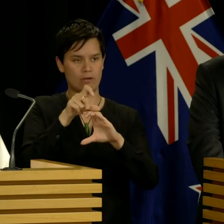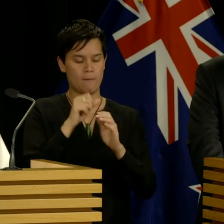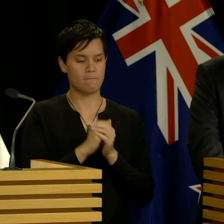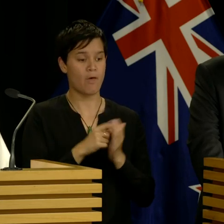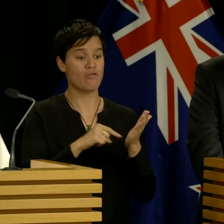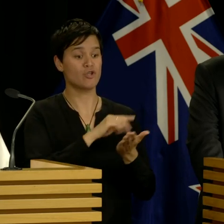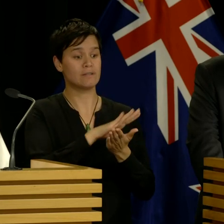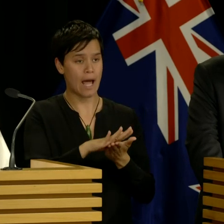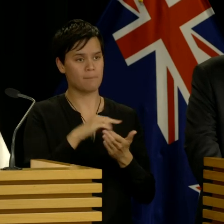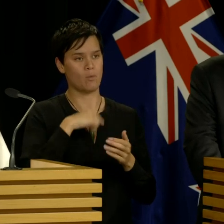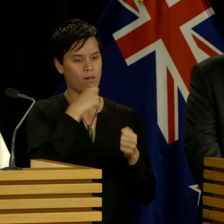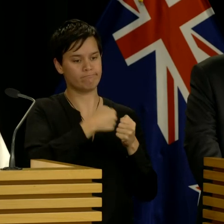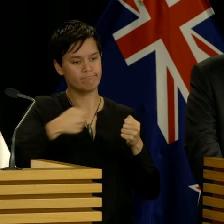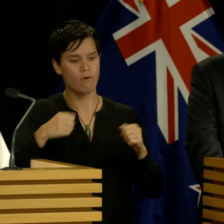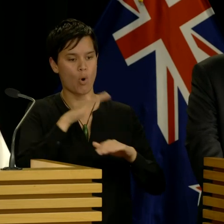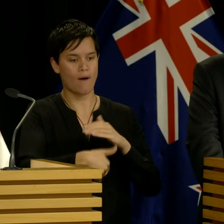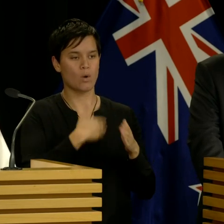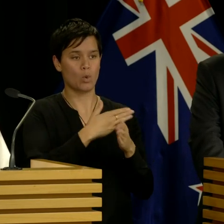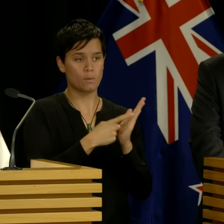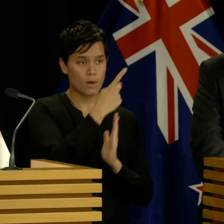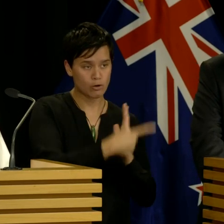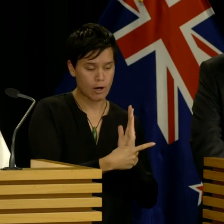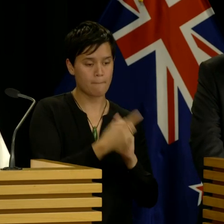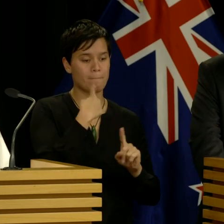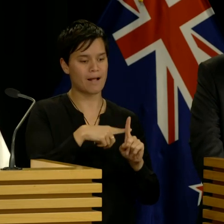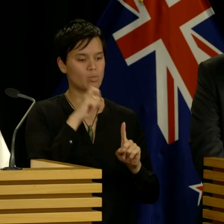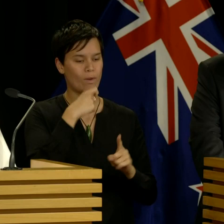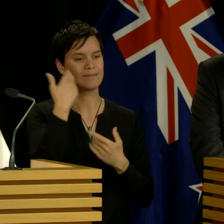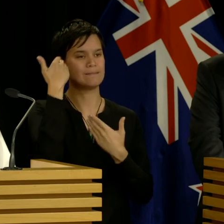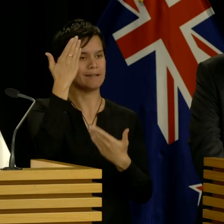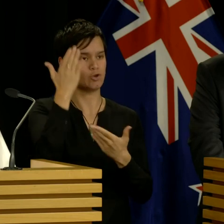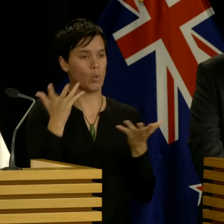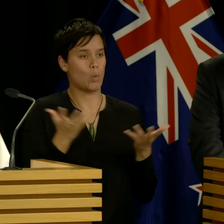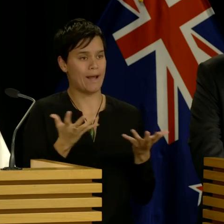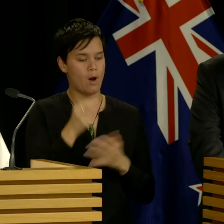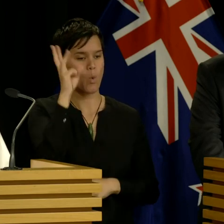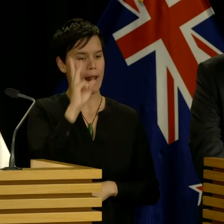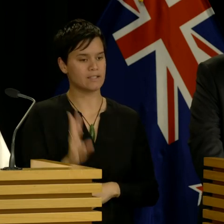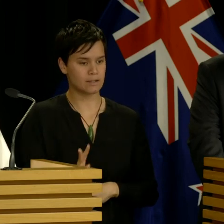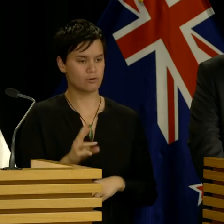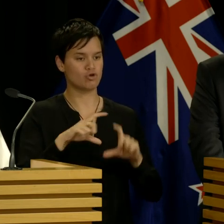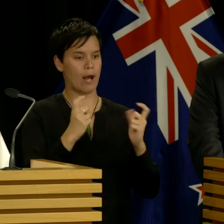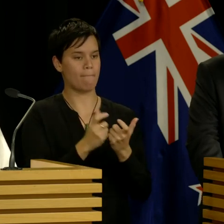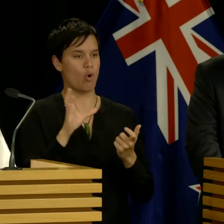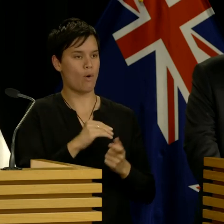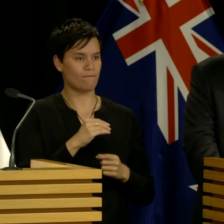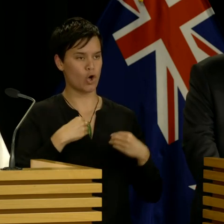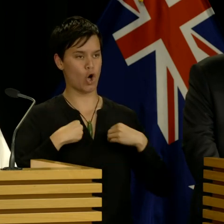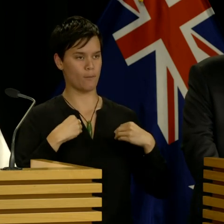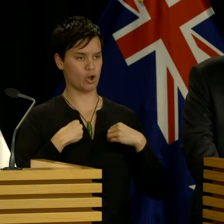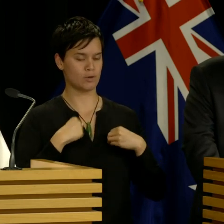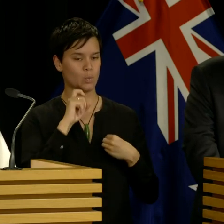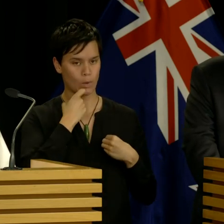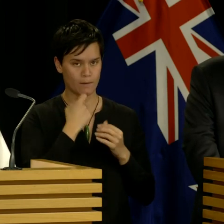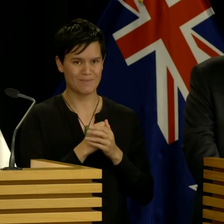work program as well as other work that we're doing in a speech that I'm giving to the Wellington Chamber of Commerce. It is quite clear that the